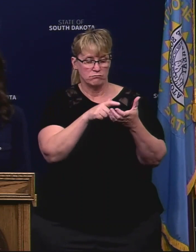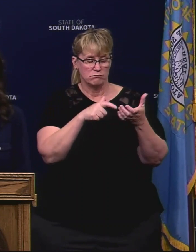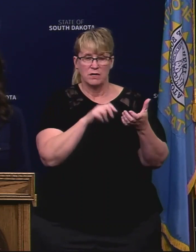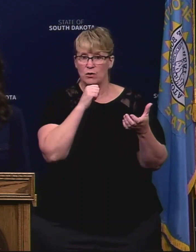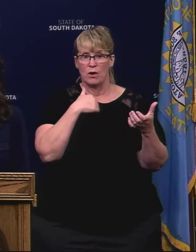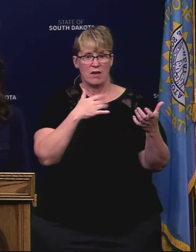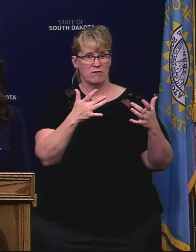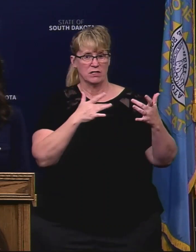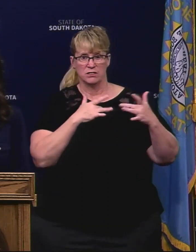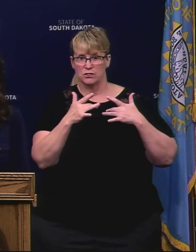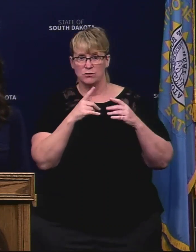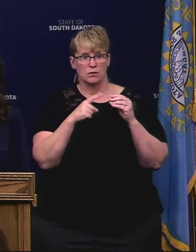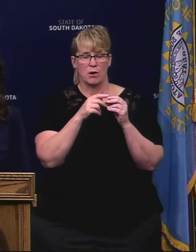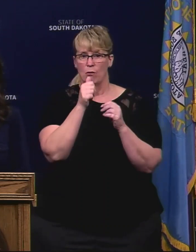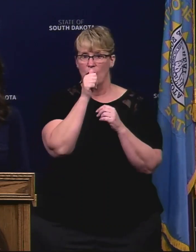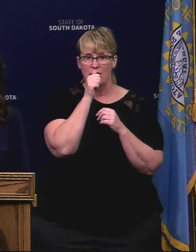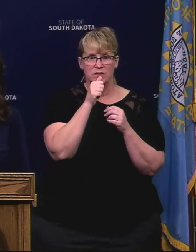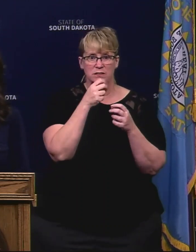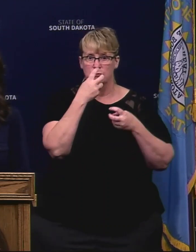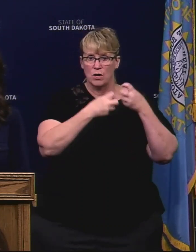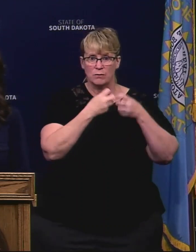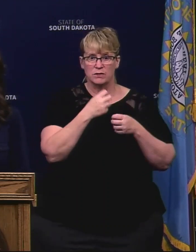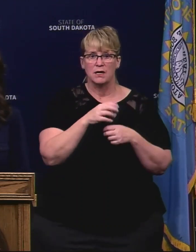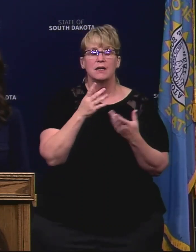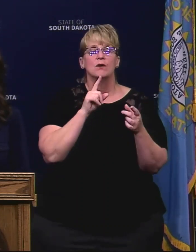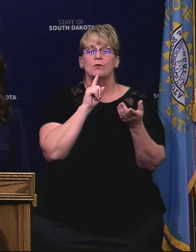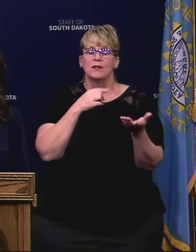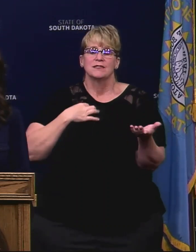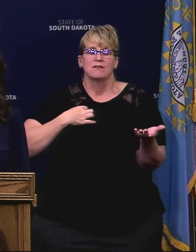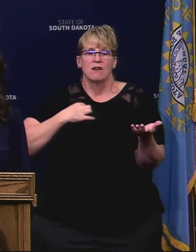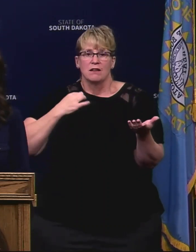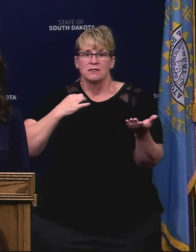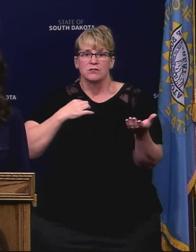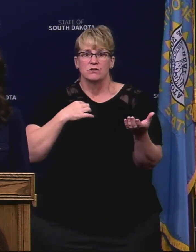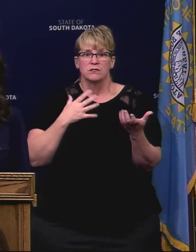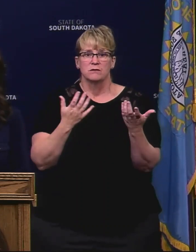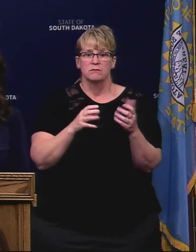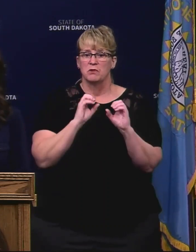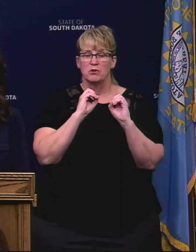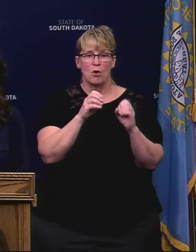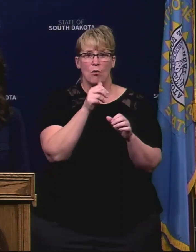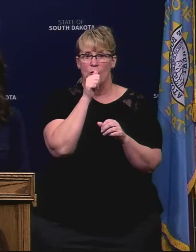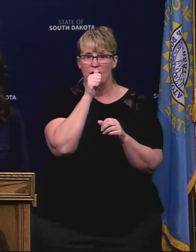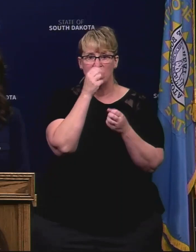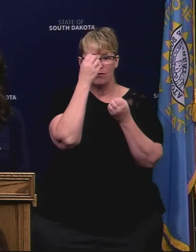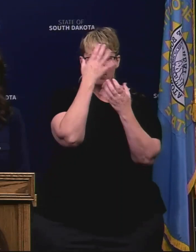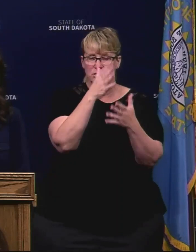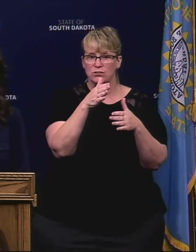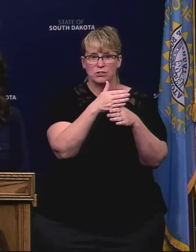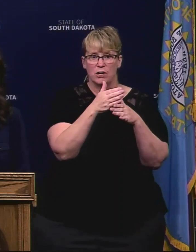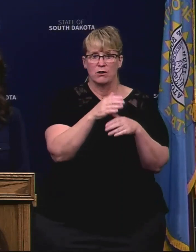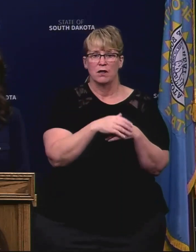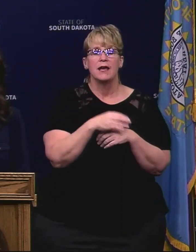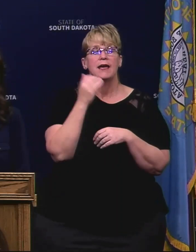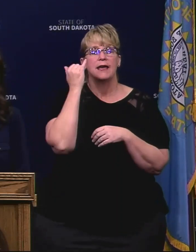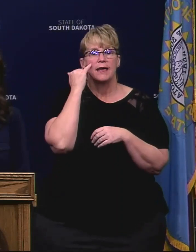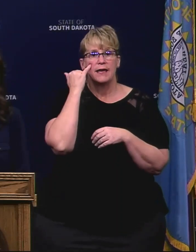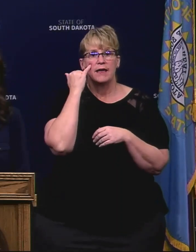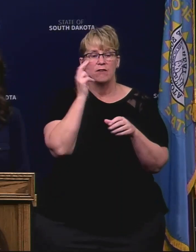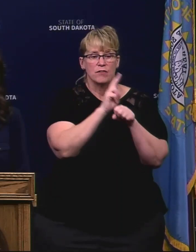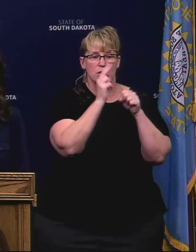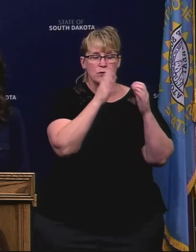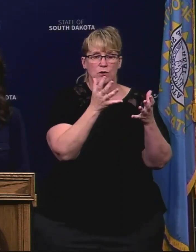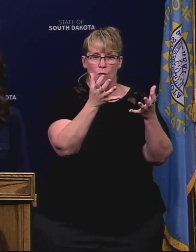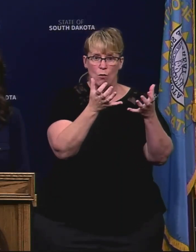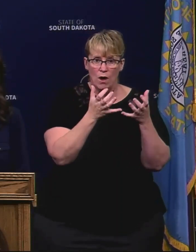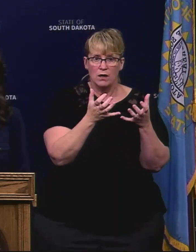any concerns about privacy issue. It's a voluntary tool, and no private information is shared unless the user opts in